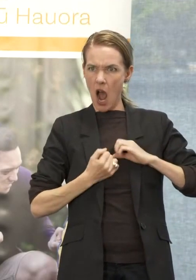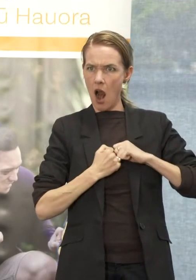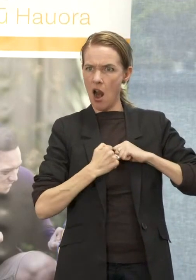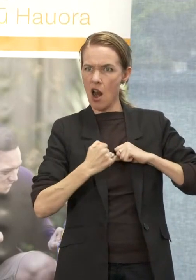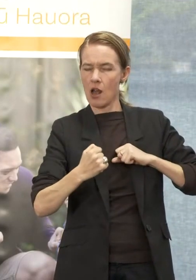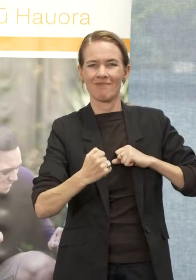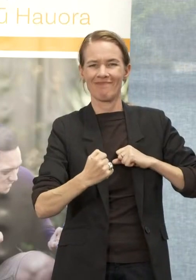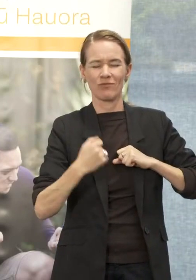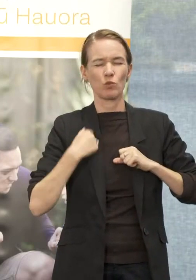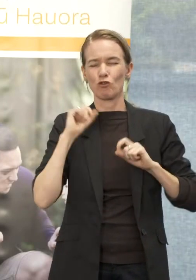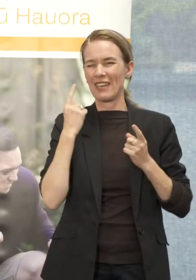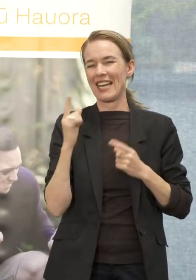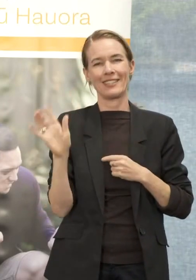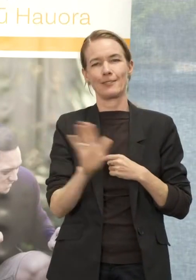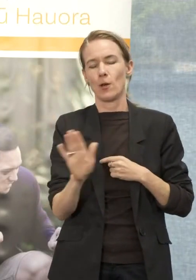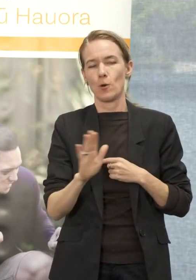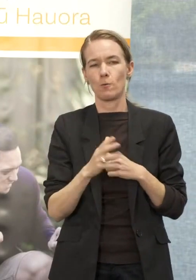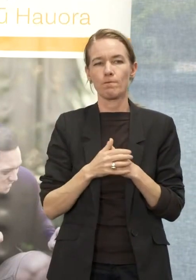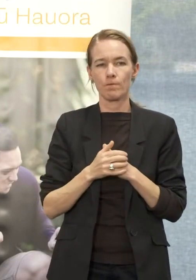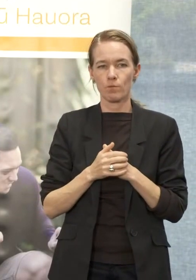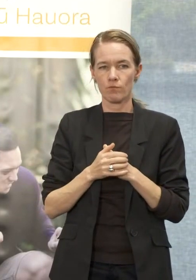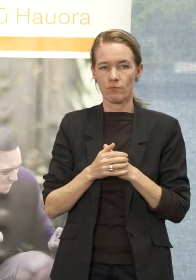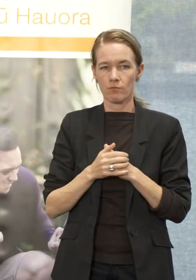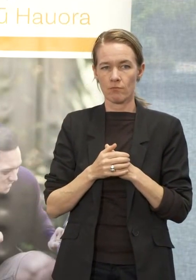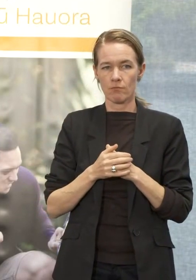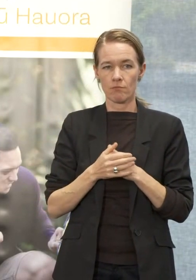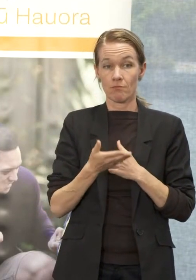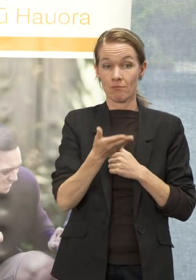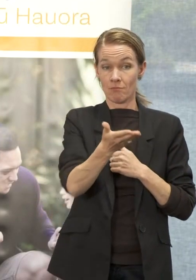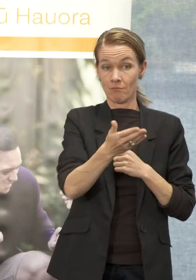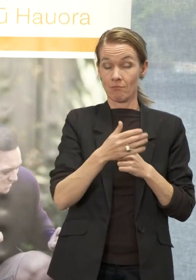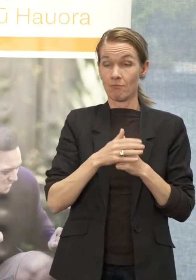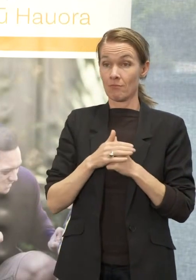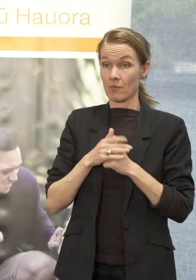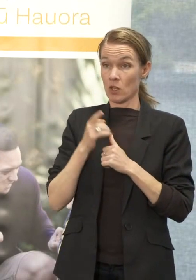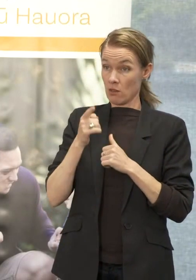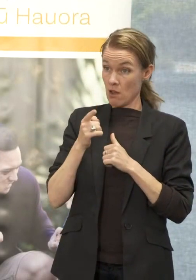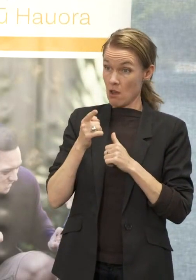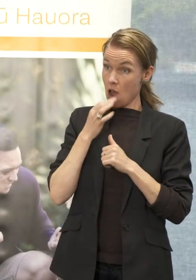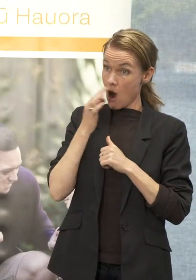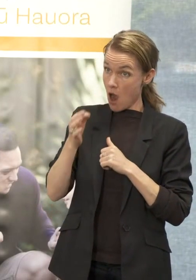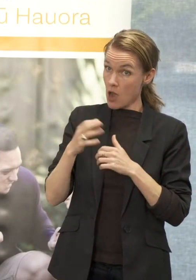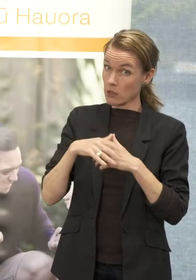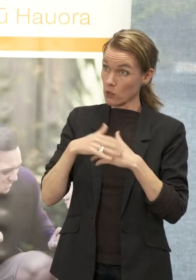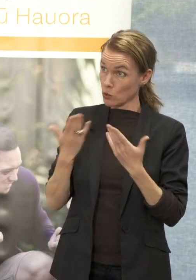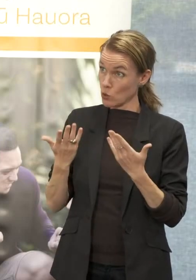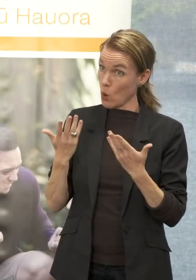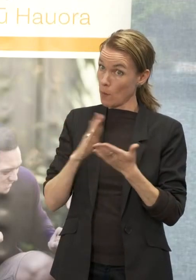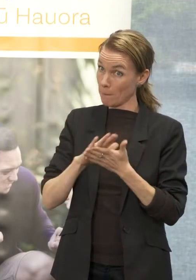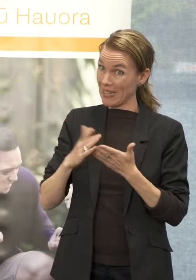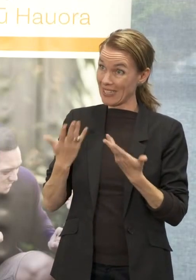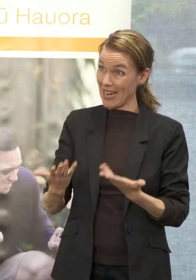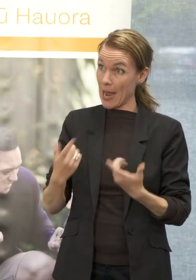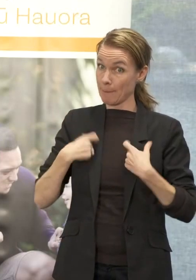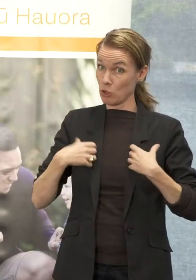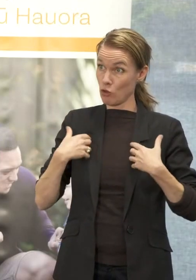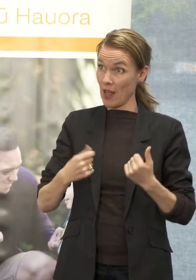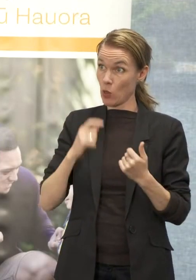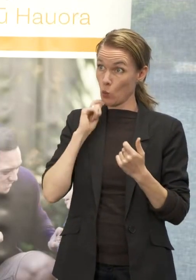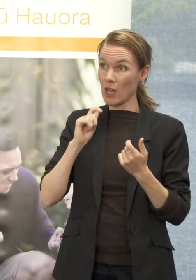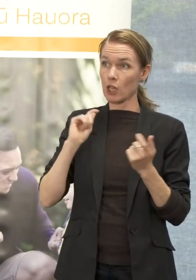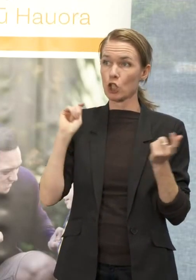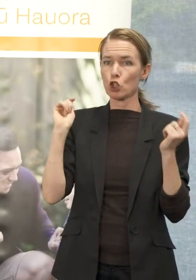that change the way in which you're providing advice to the various relevant ministries? Because a lot of us in the country thought